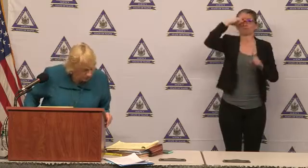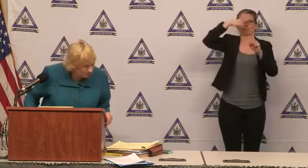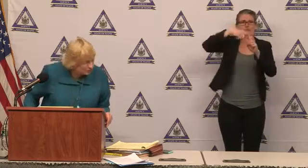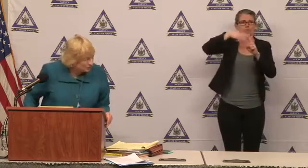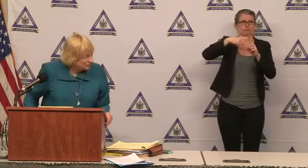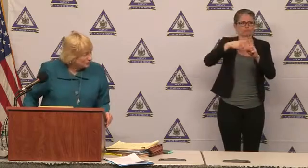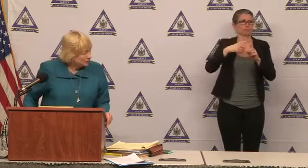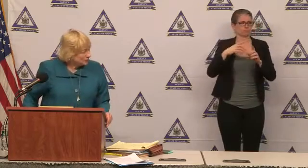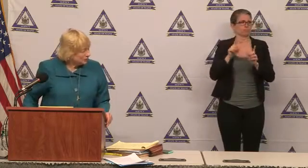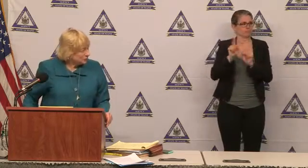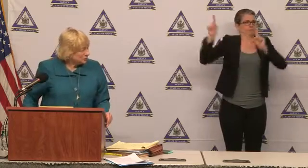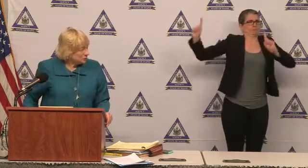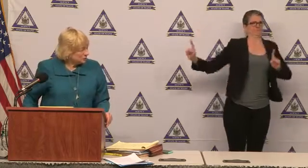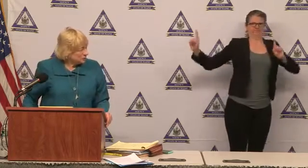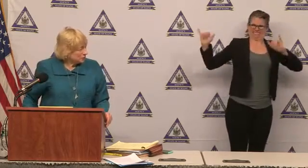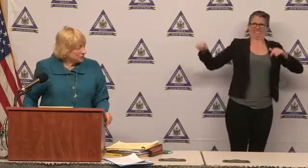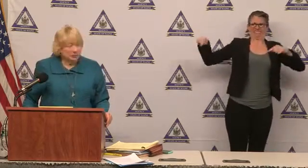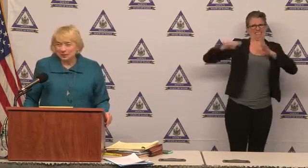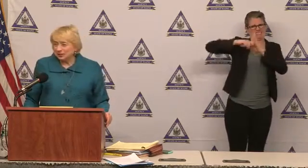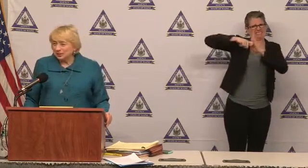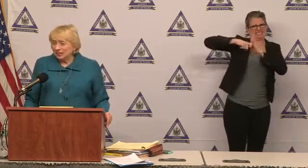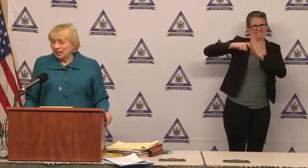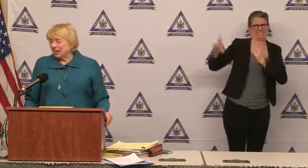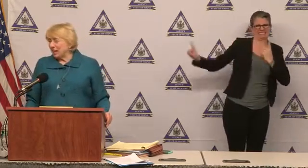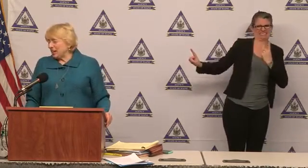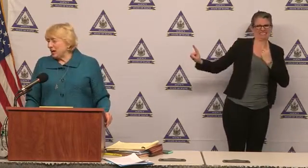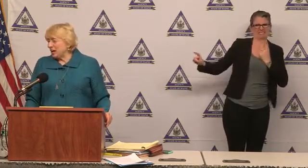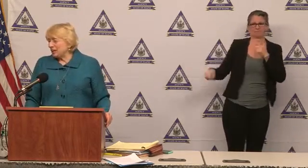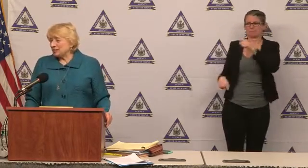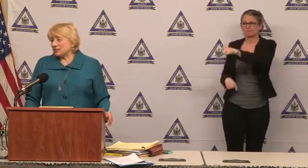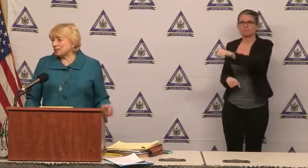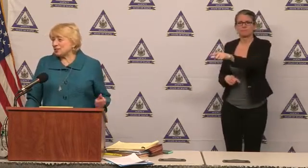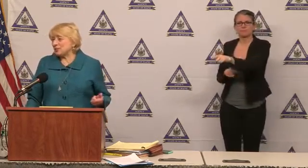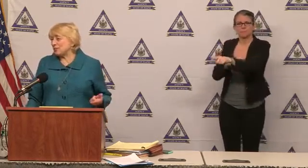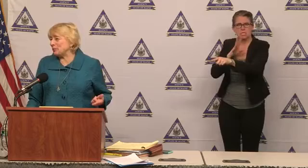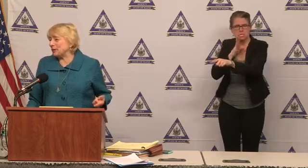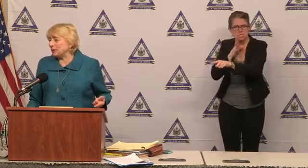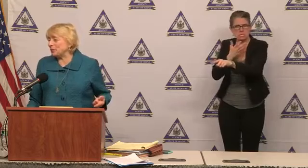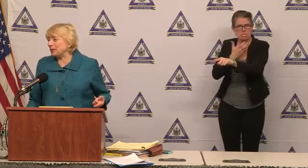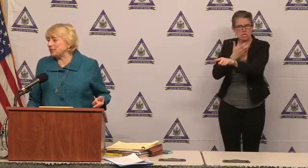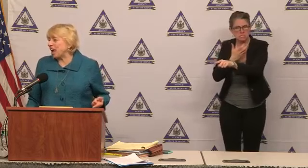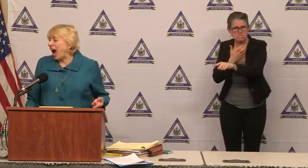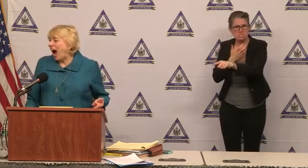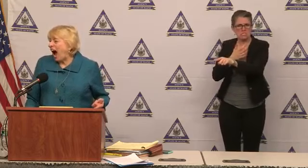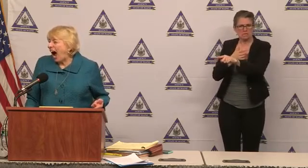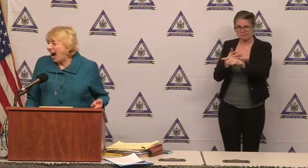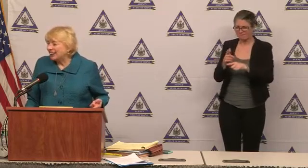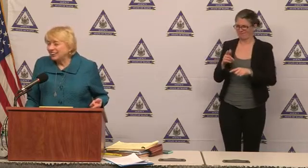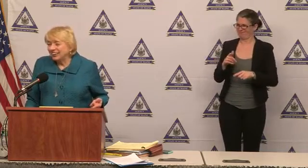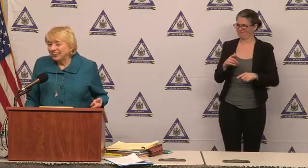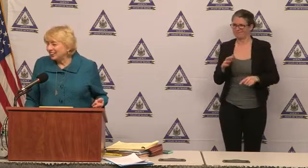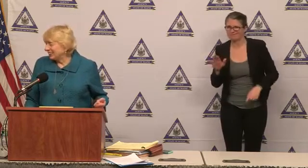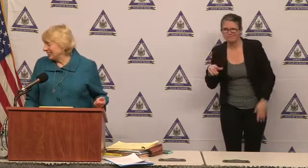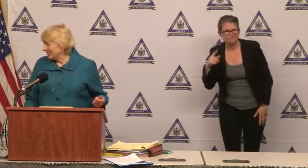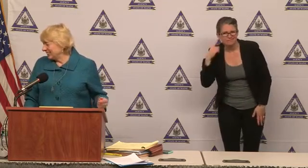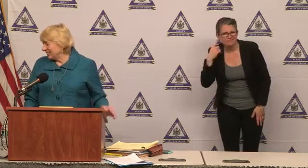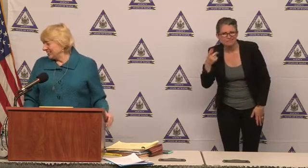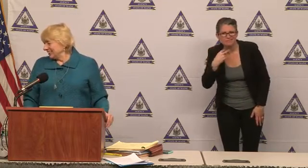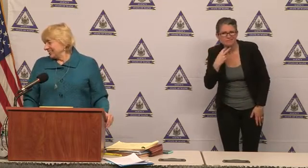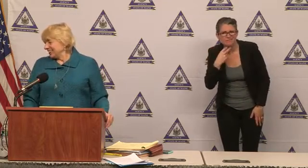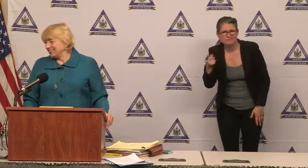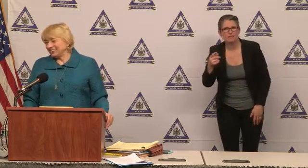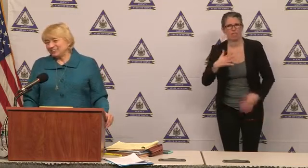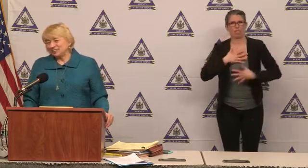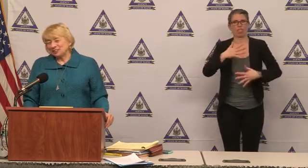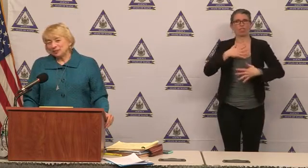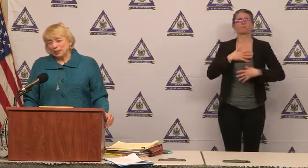What? To the person heavy breathing on the phone, your line is open. You said something about Paula Page. Yeah, Beatty's calling in from the Bangor Daily News. Sorry about